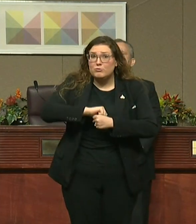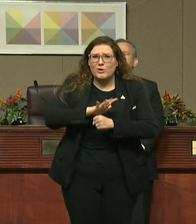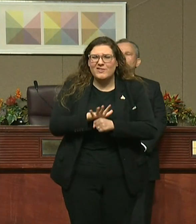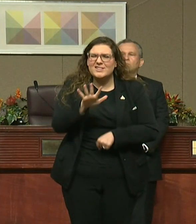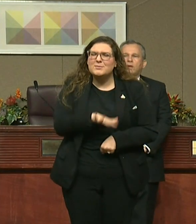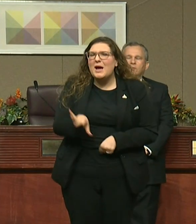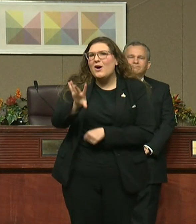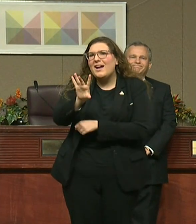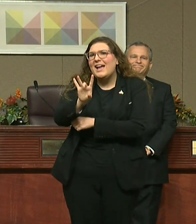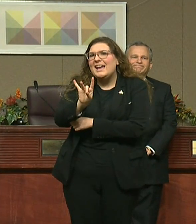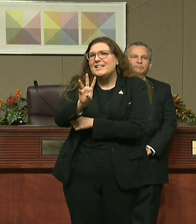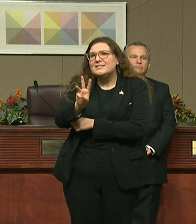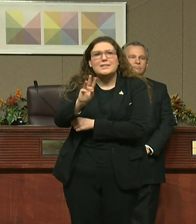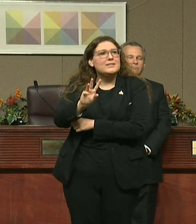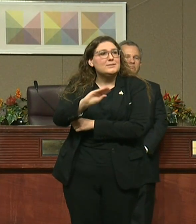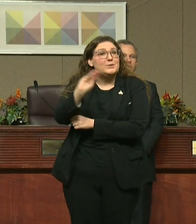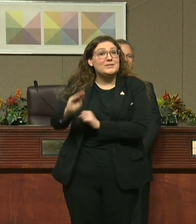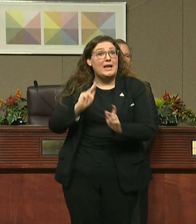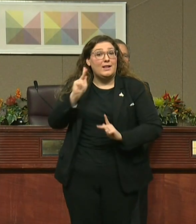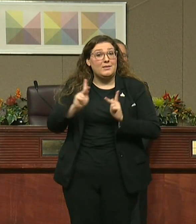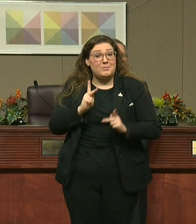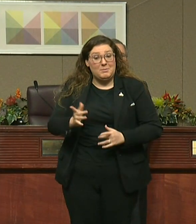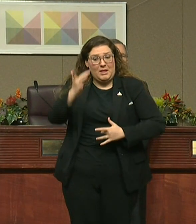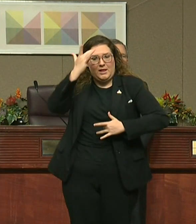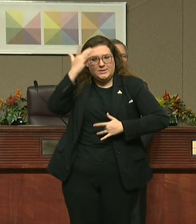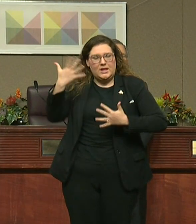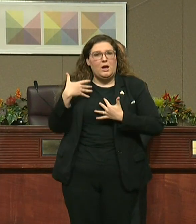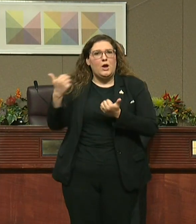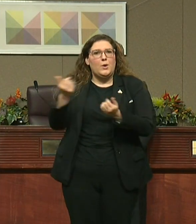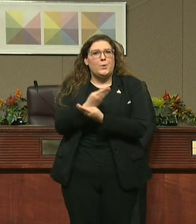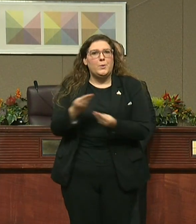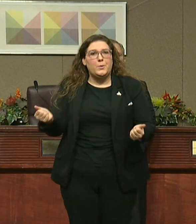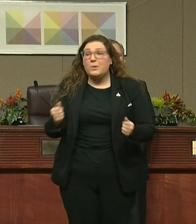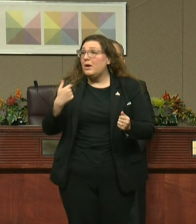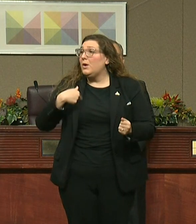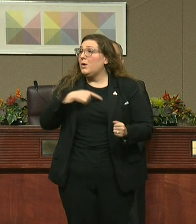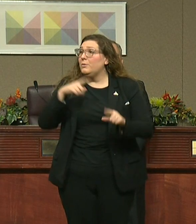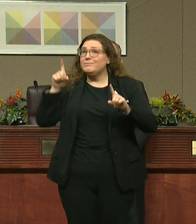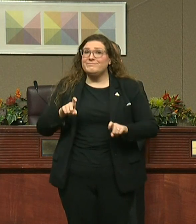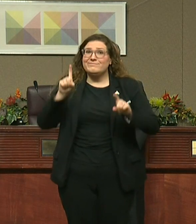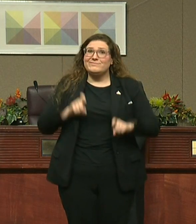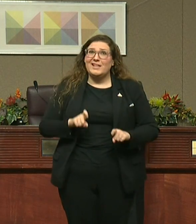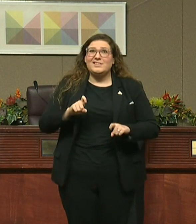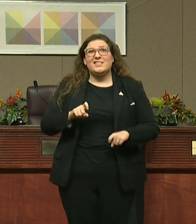recovered. The county has tested a total of